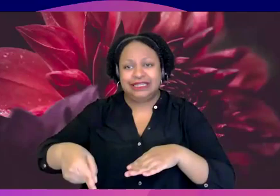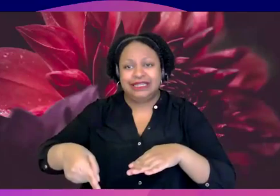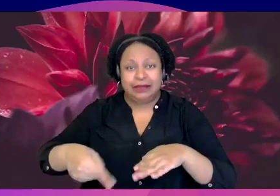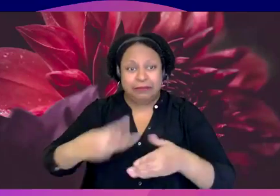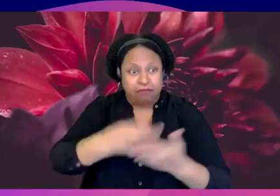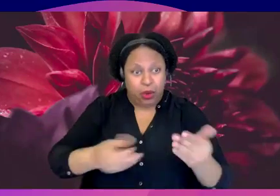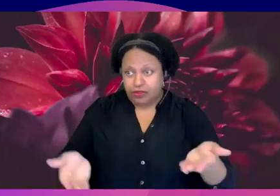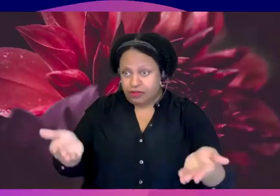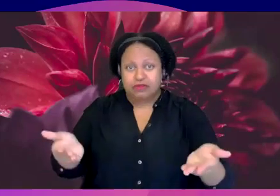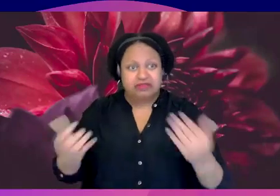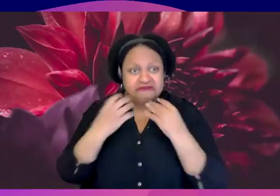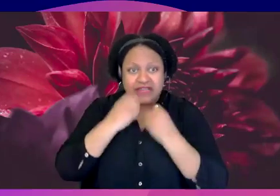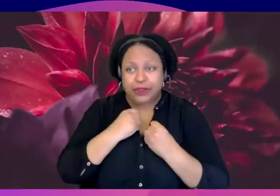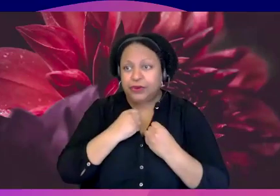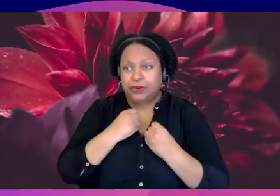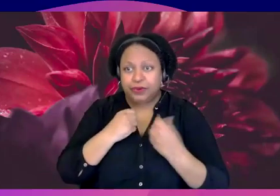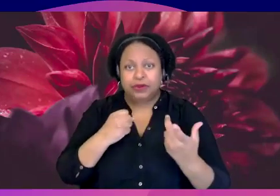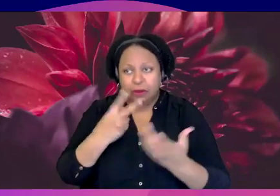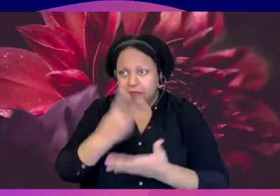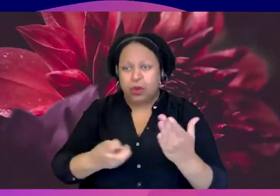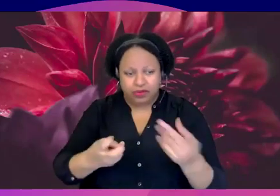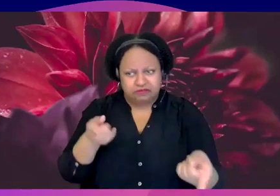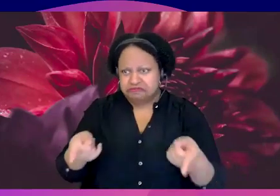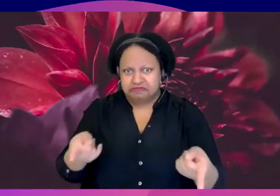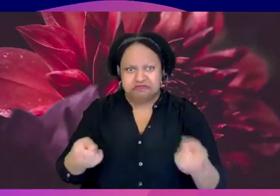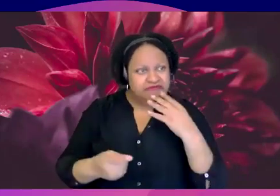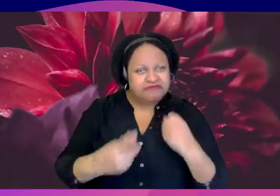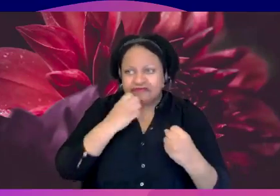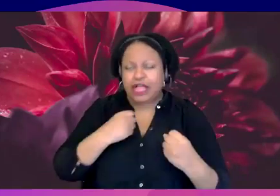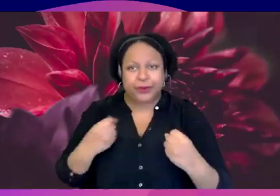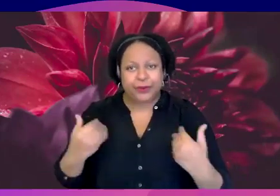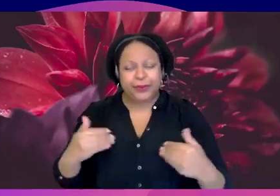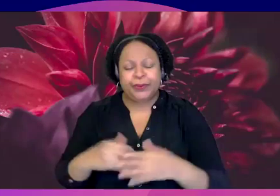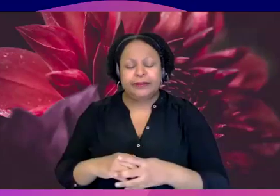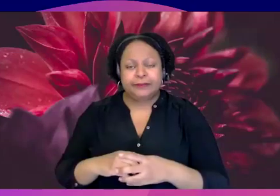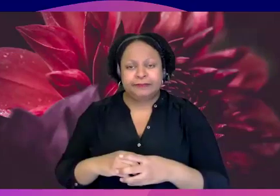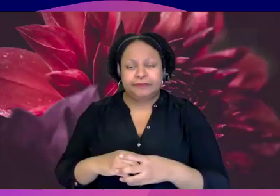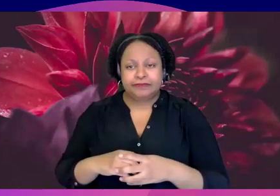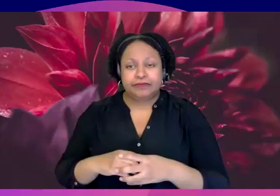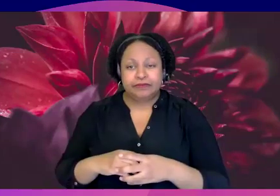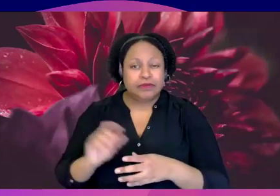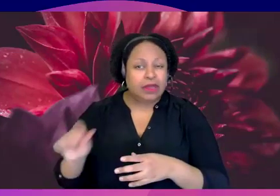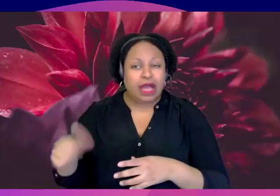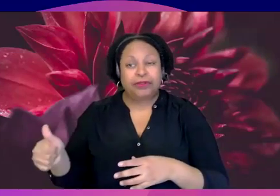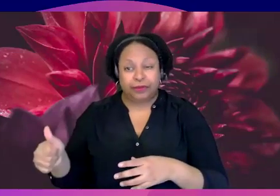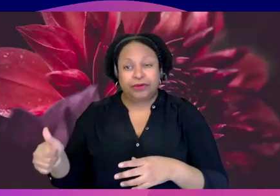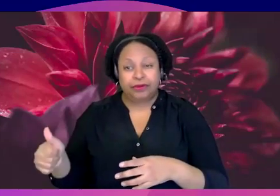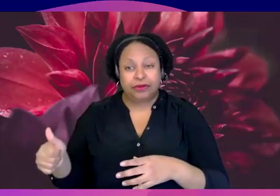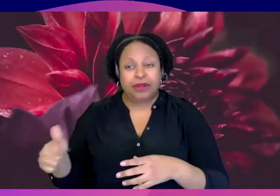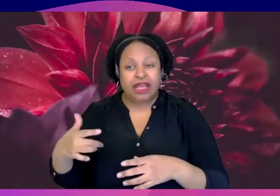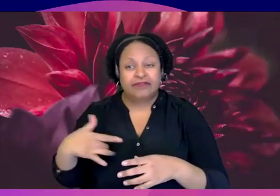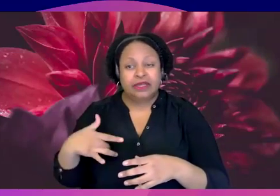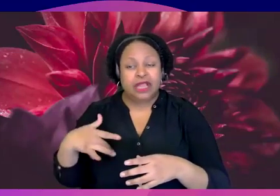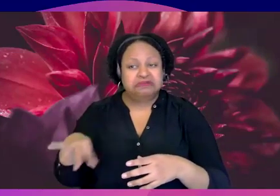both things as being valuable. But it's the other piece that I would